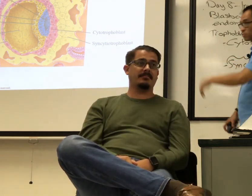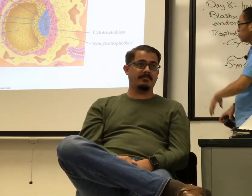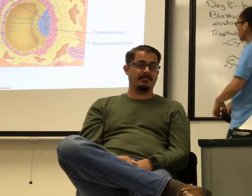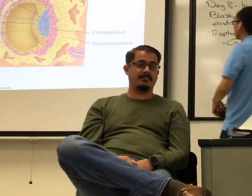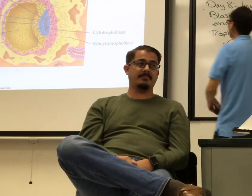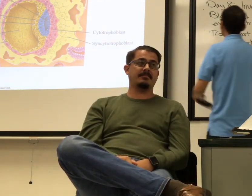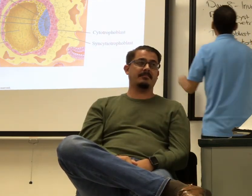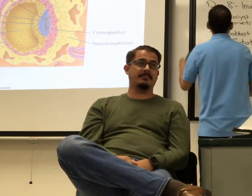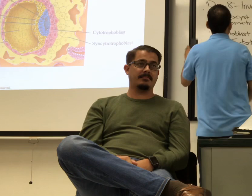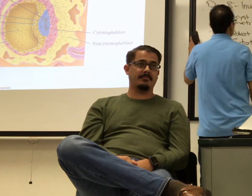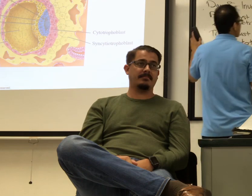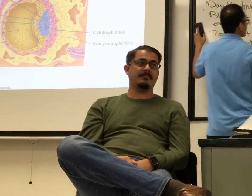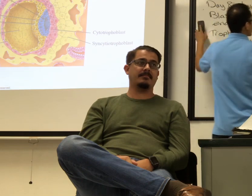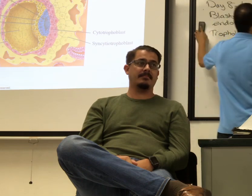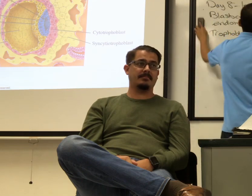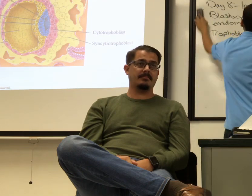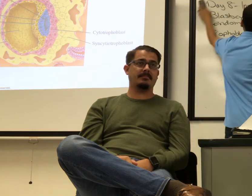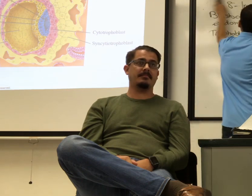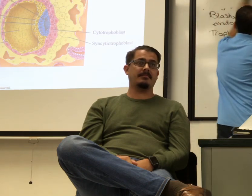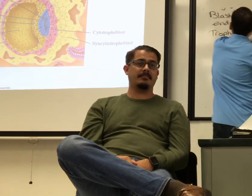in.